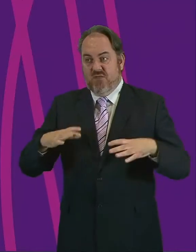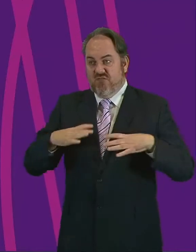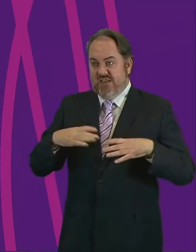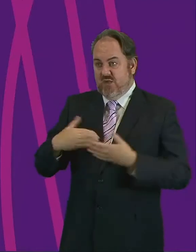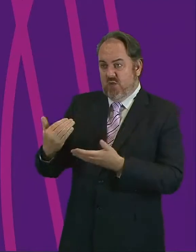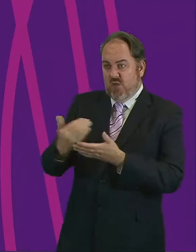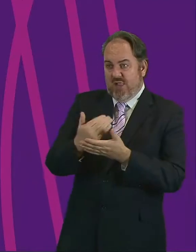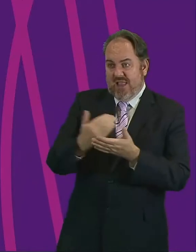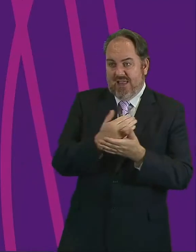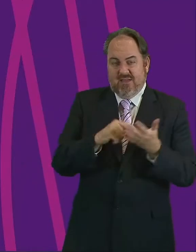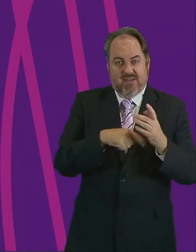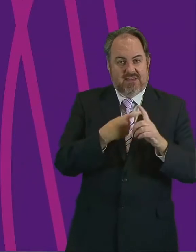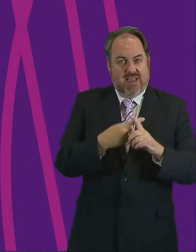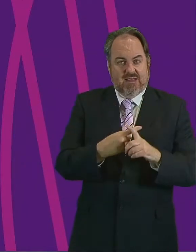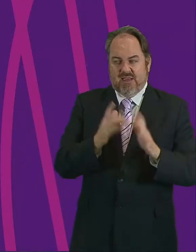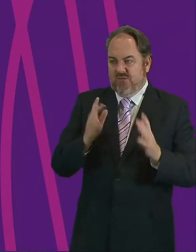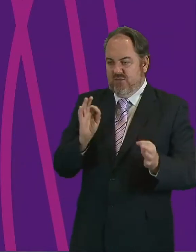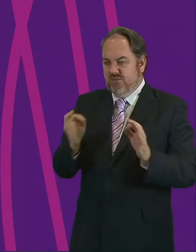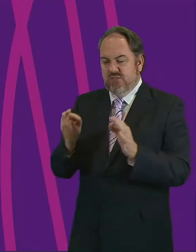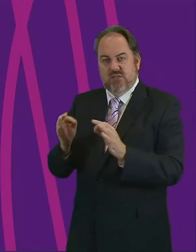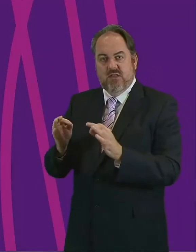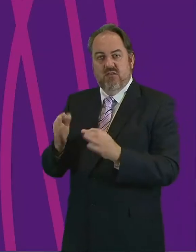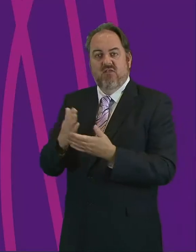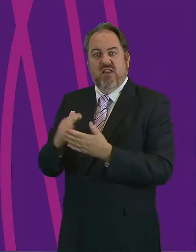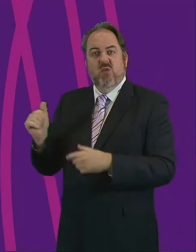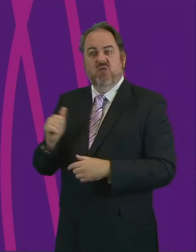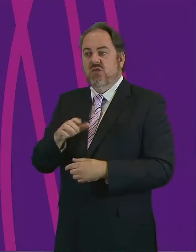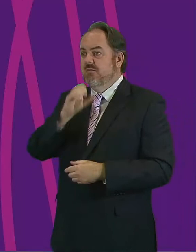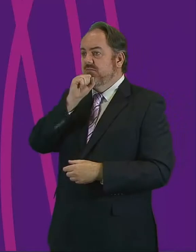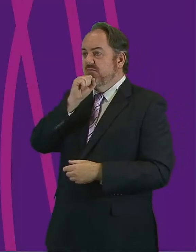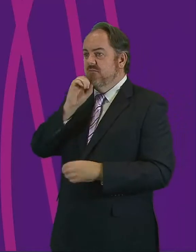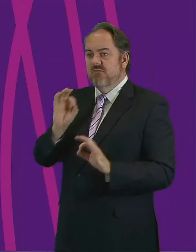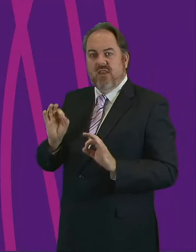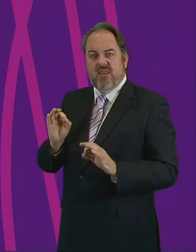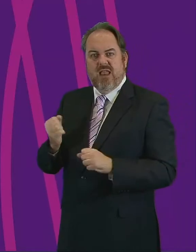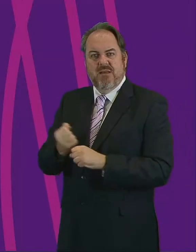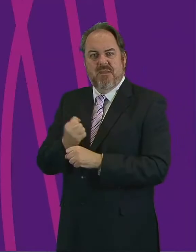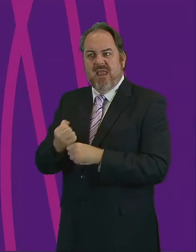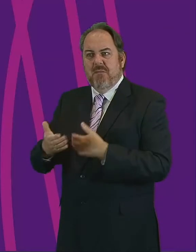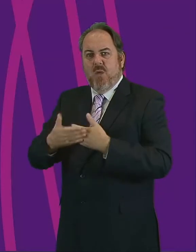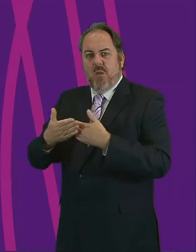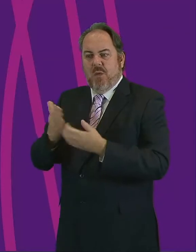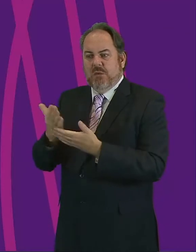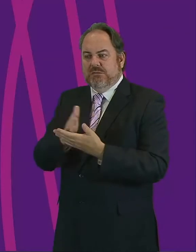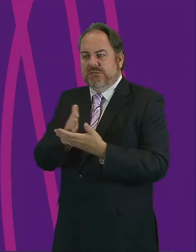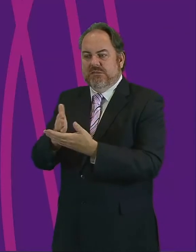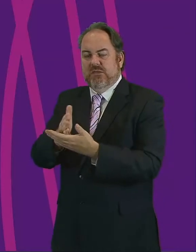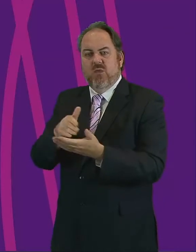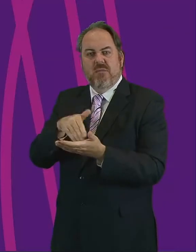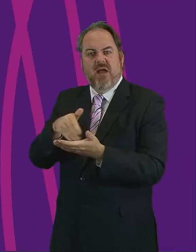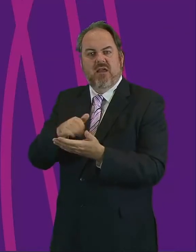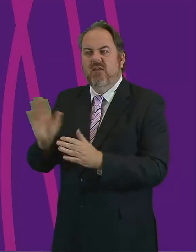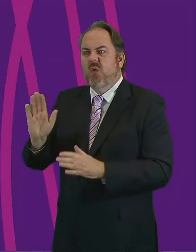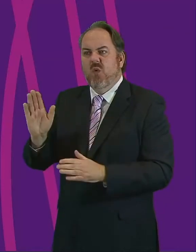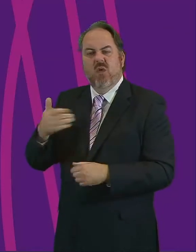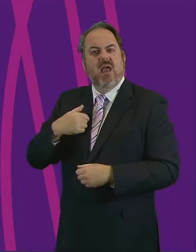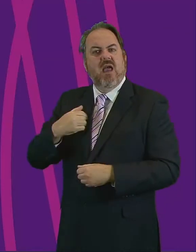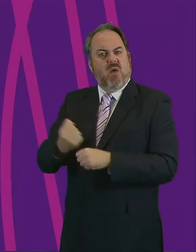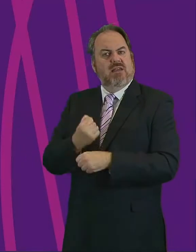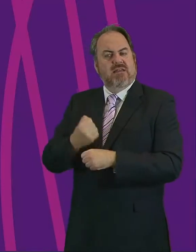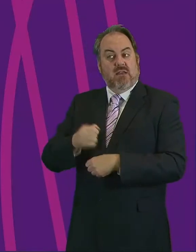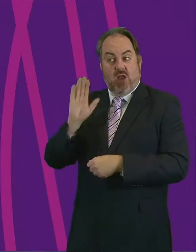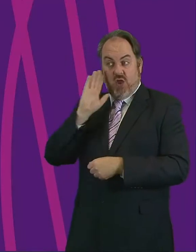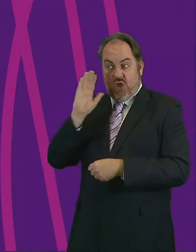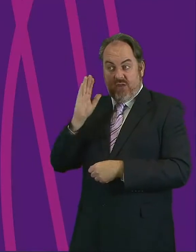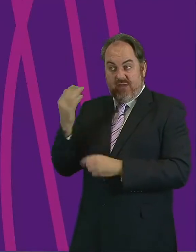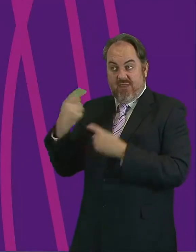move quickly. The alternative would have been to say nothing and to create even more uncertainty in the market. So I've chosen to give that clarity,